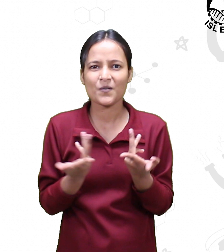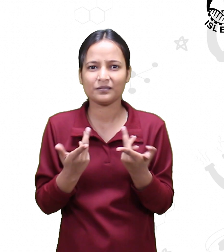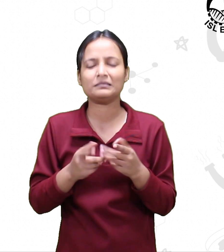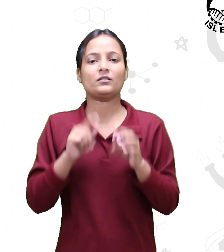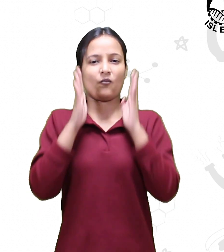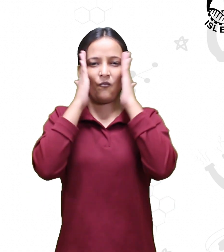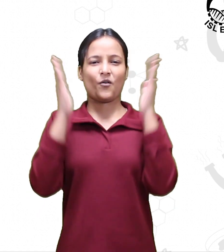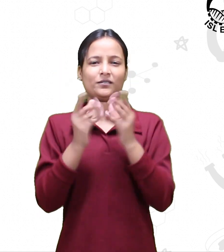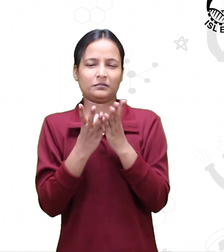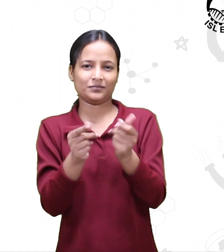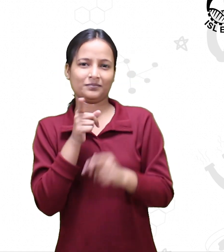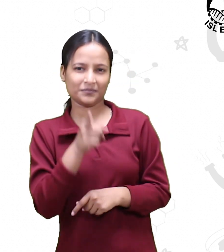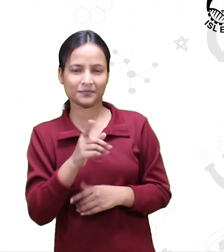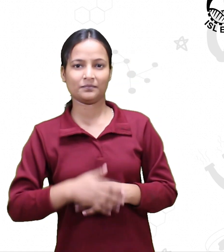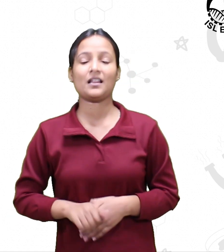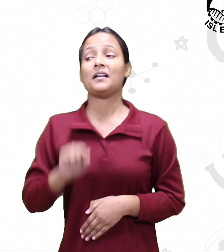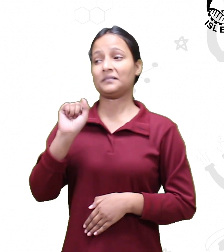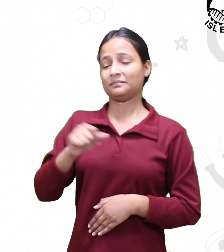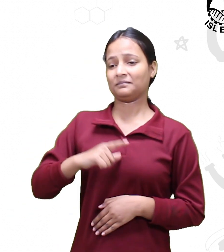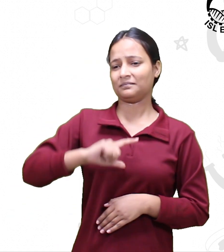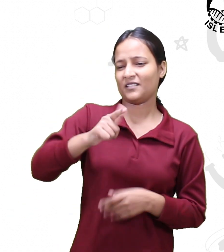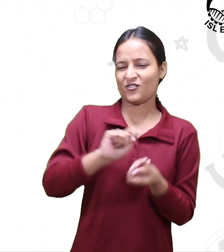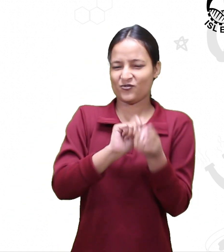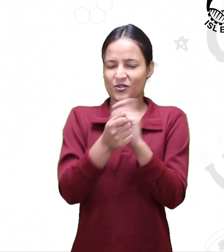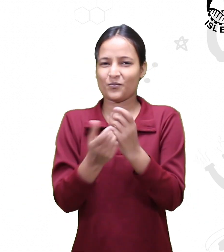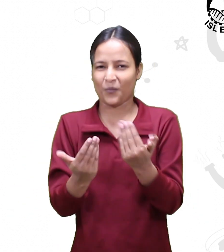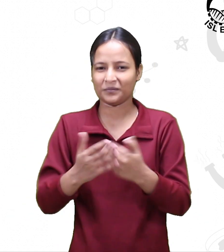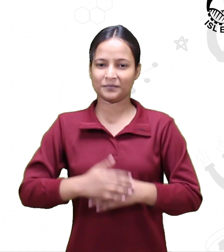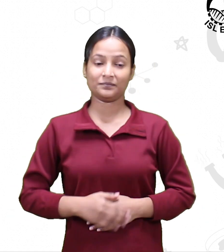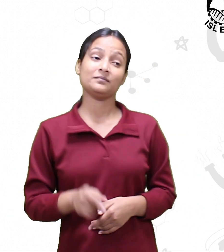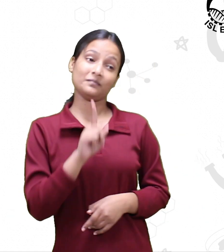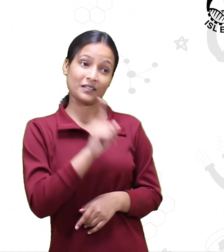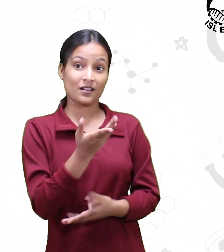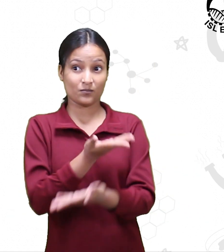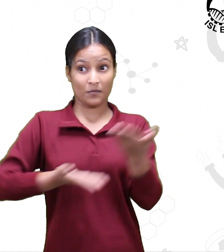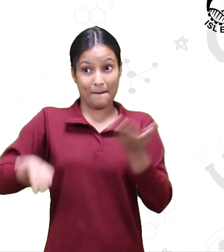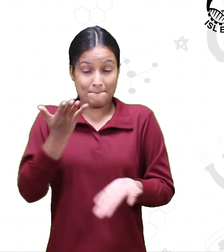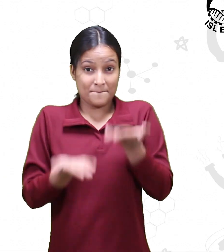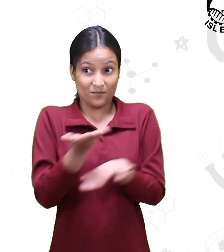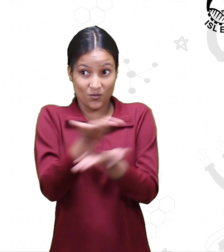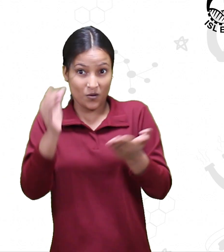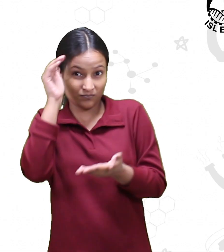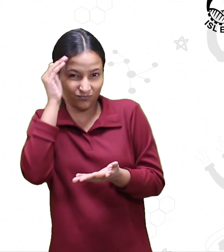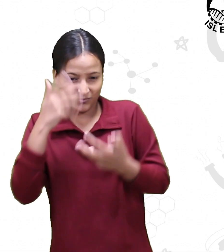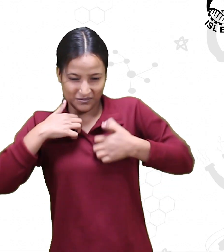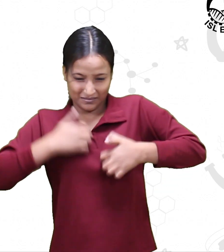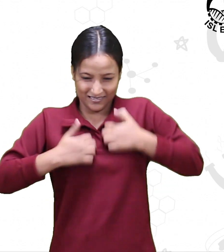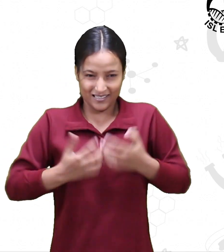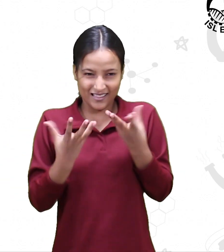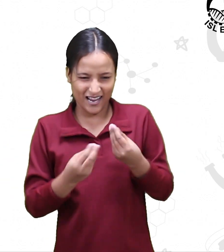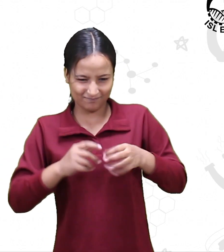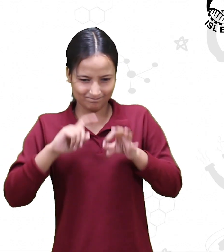about moles and birthmarks may change over time. Who knows? One of our listeners might study moles and